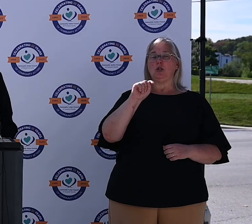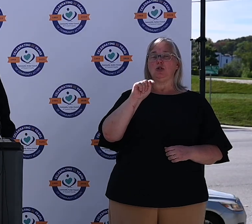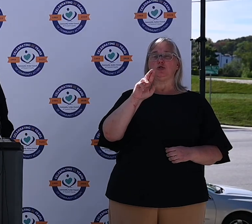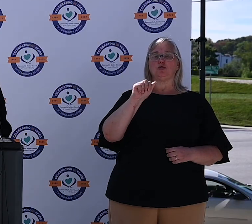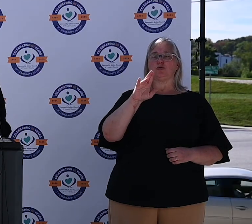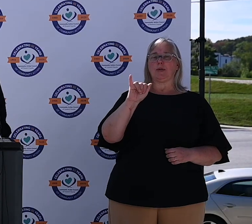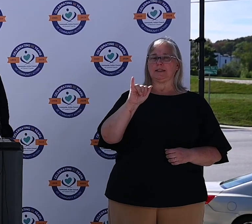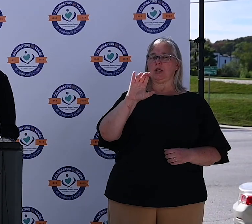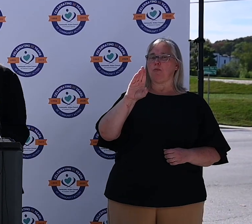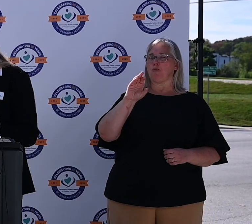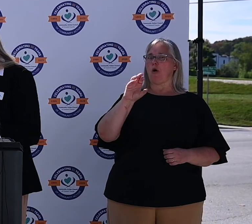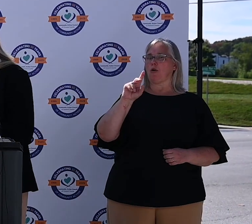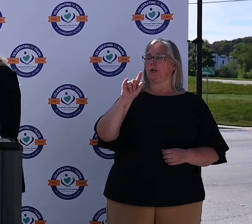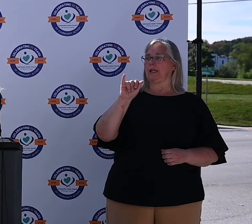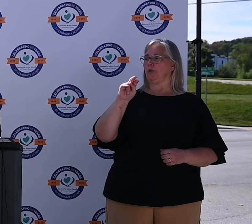Broccolino.